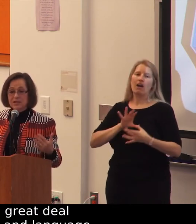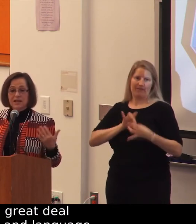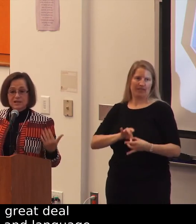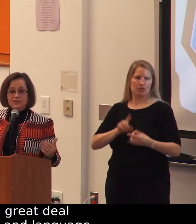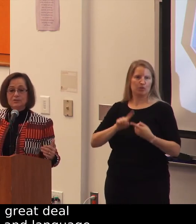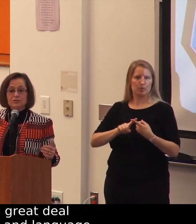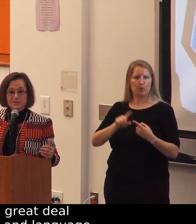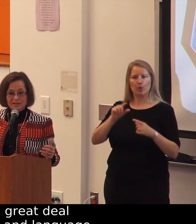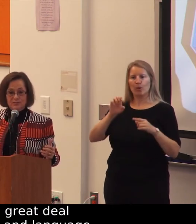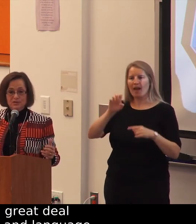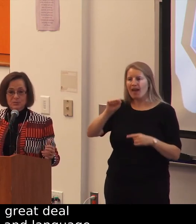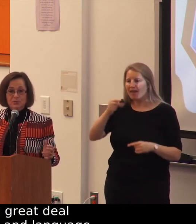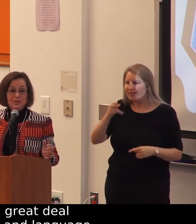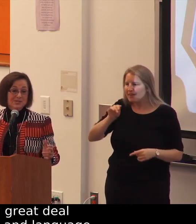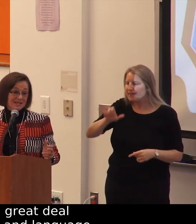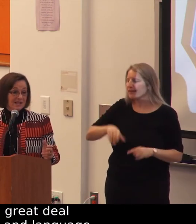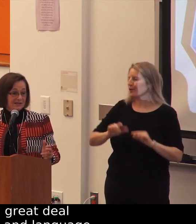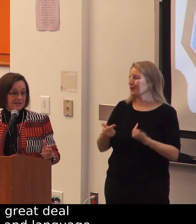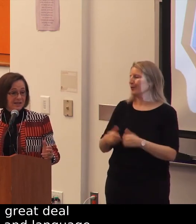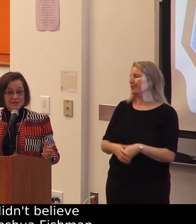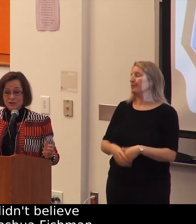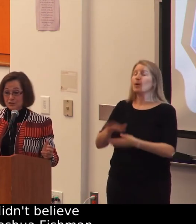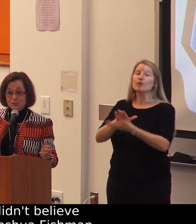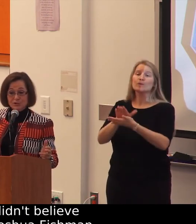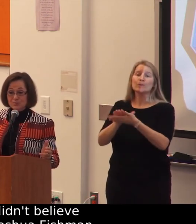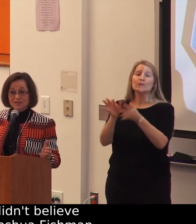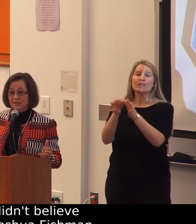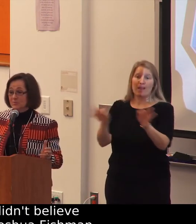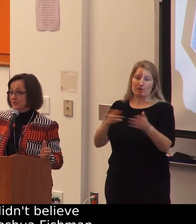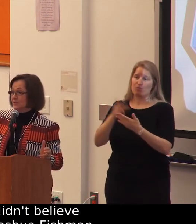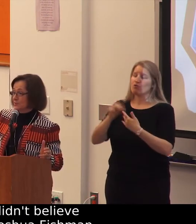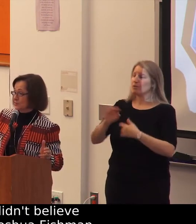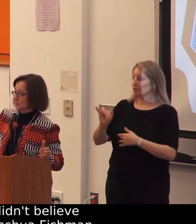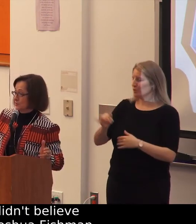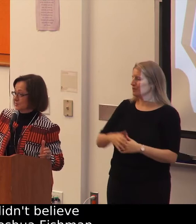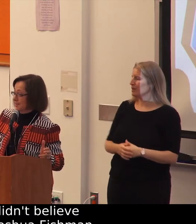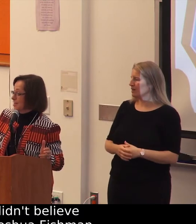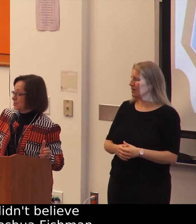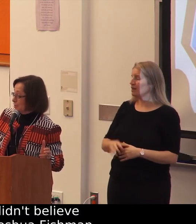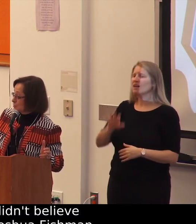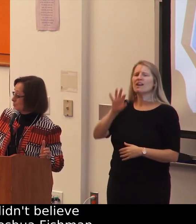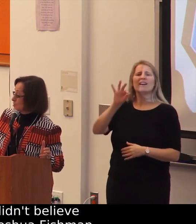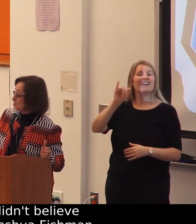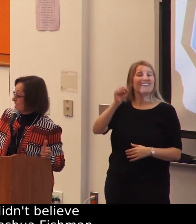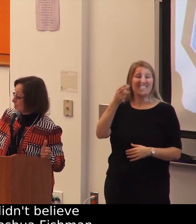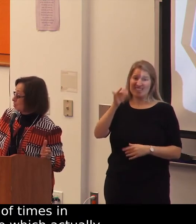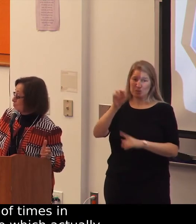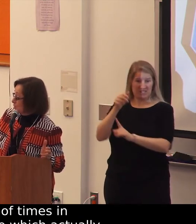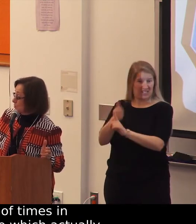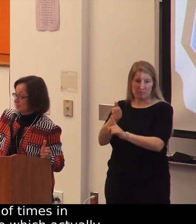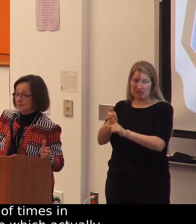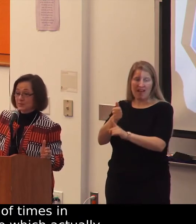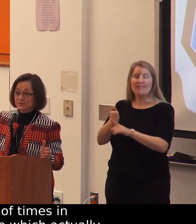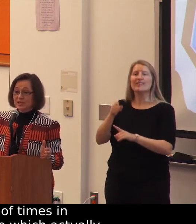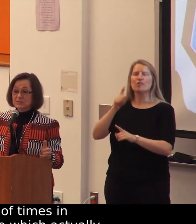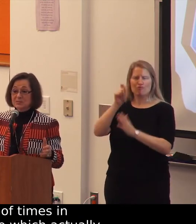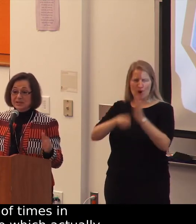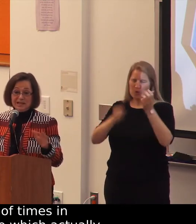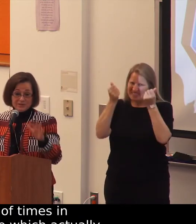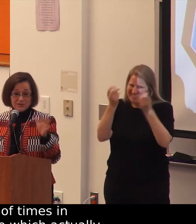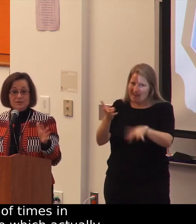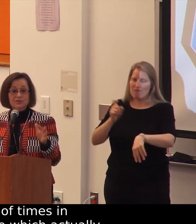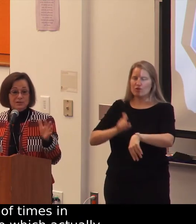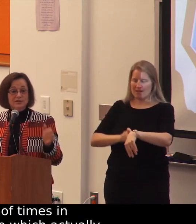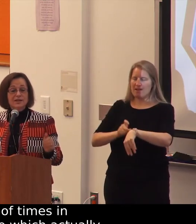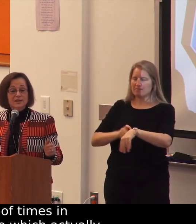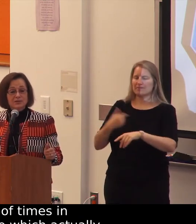deal, and schools and language programs can. Joshua Fishman didn't believe in schools. Okay? Joshua Fishman actually wrote a number of times in my